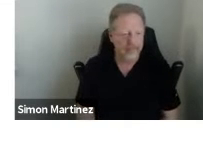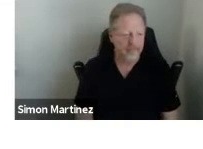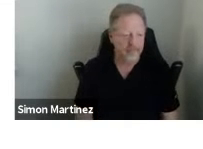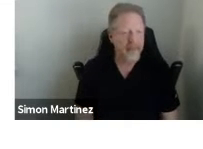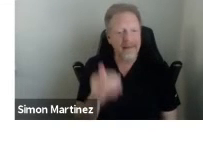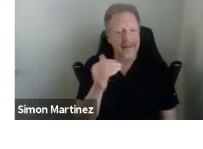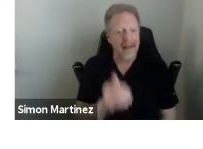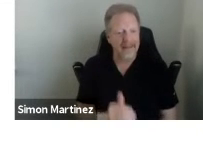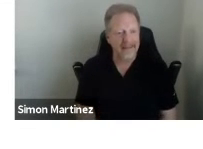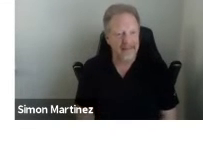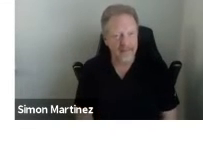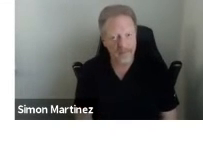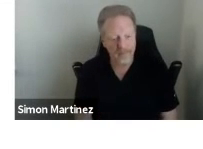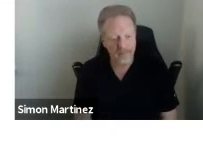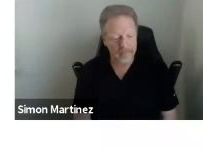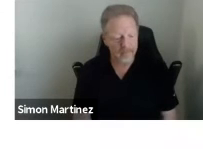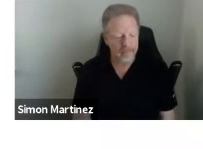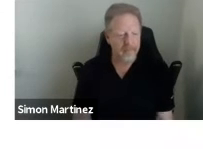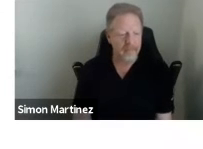Next.